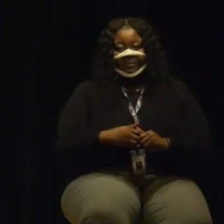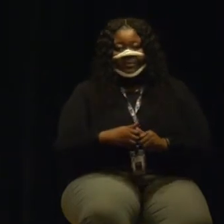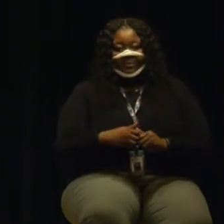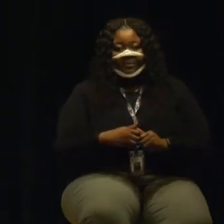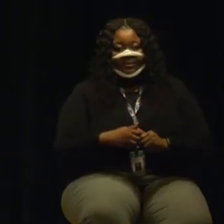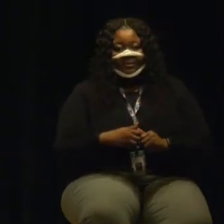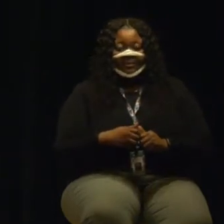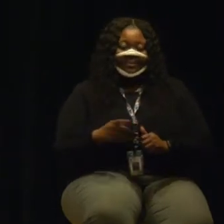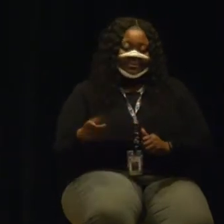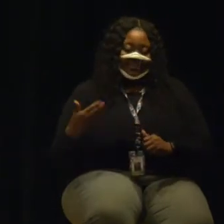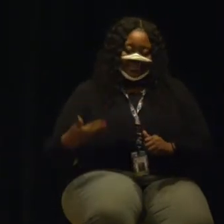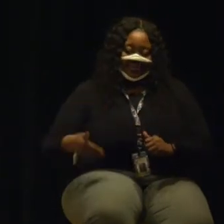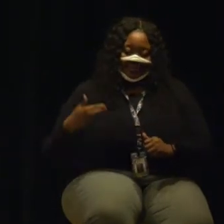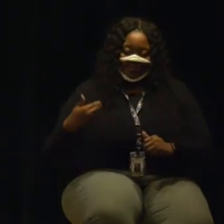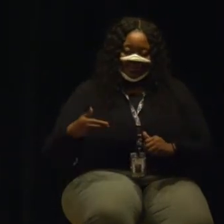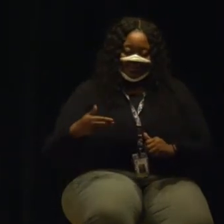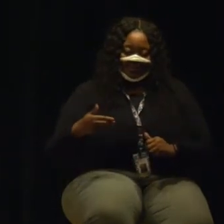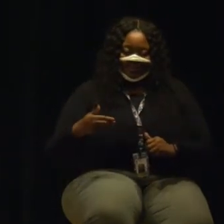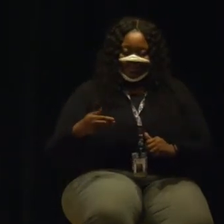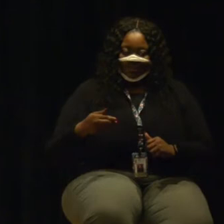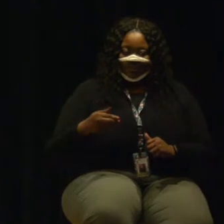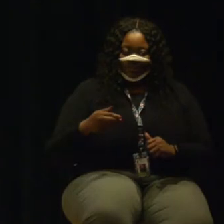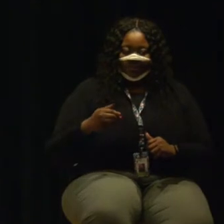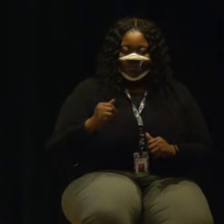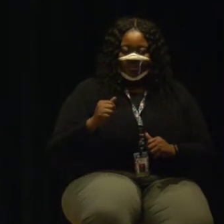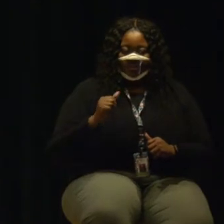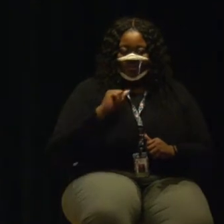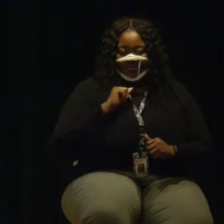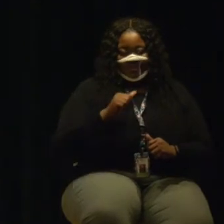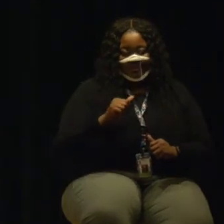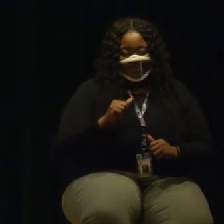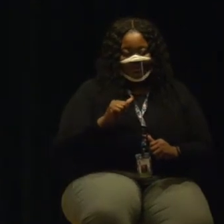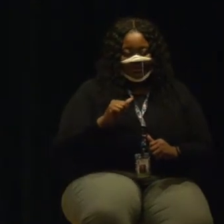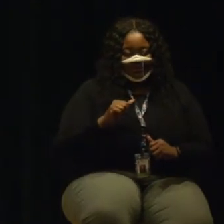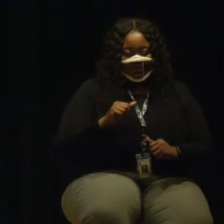then at all. Yeah. He was just, you know what, it's me. I'm out here doing